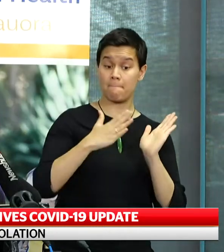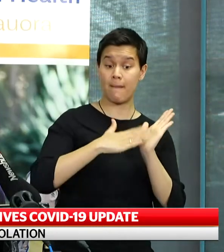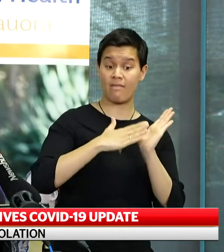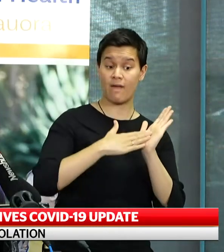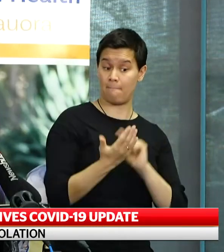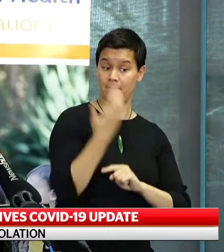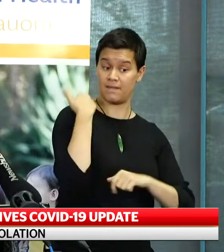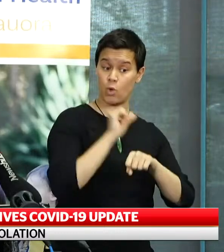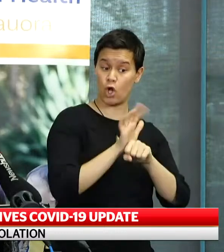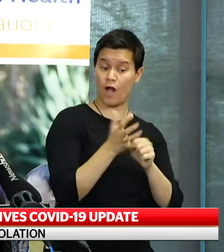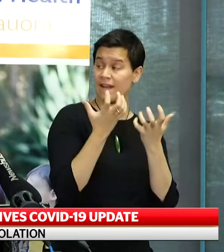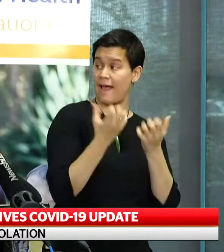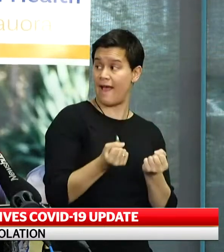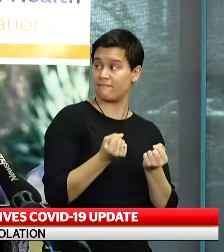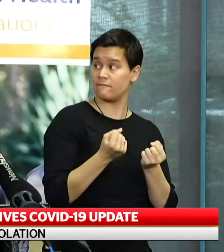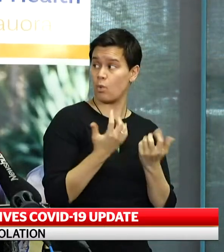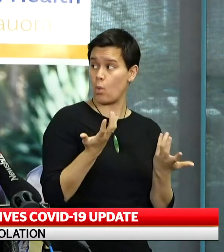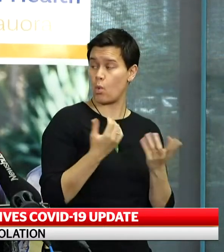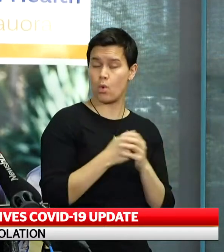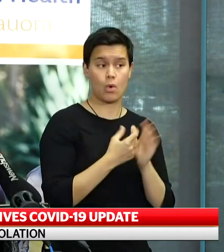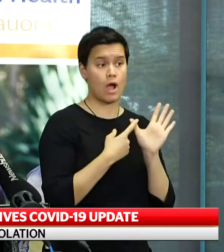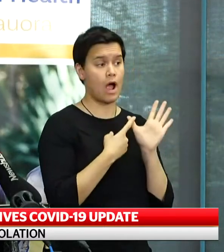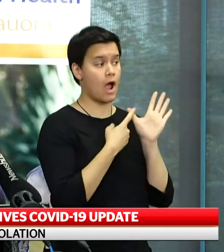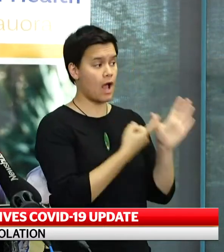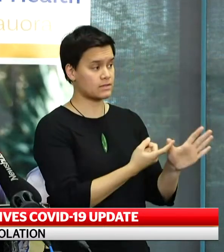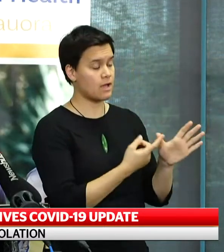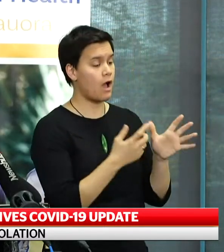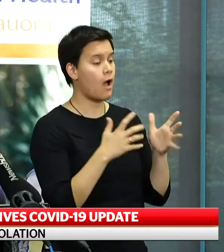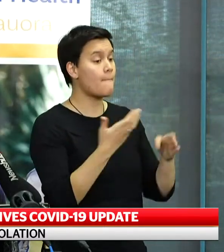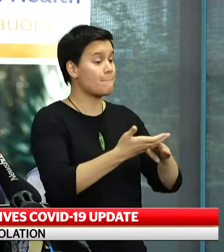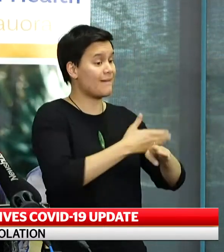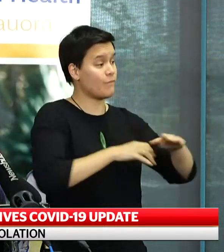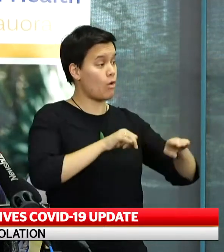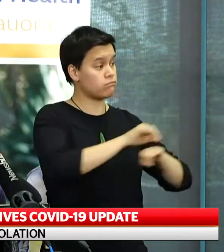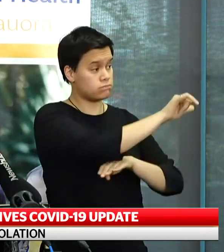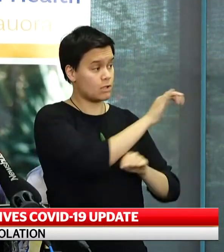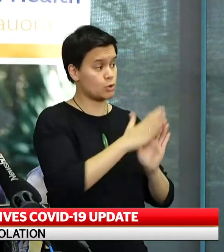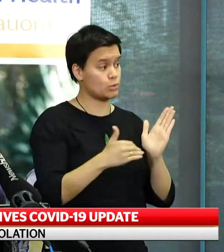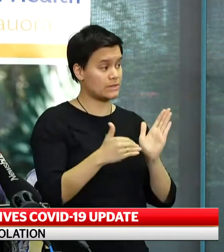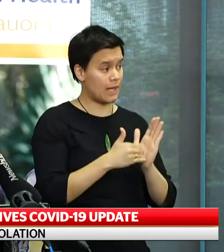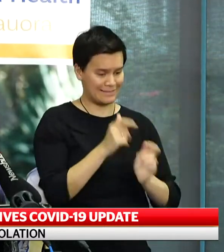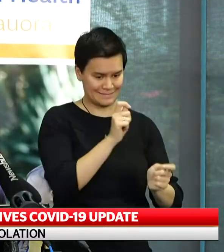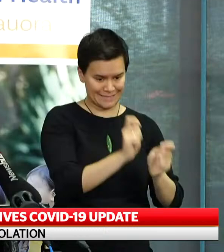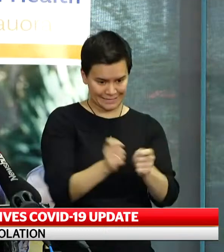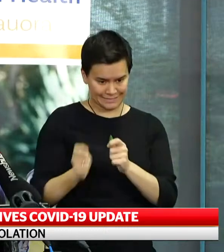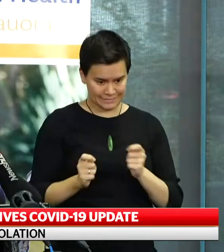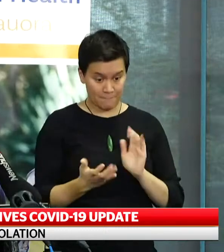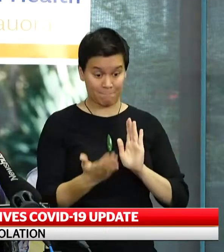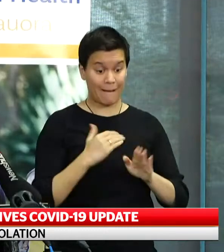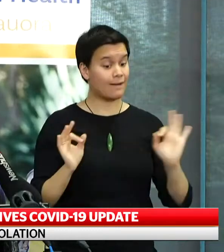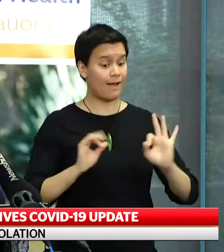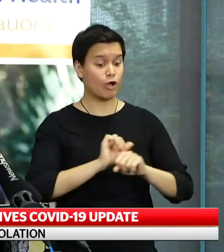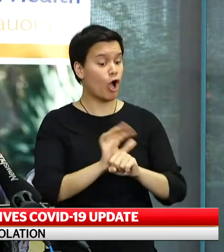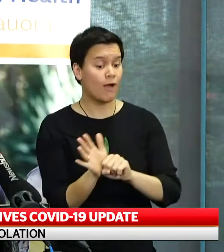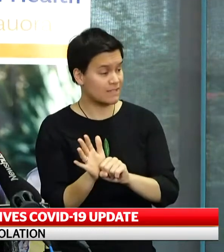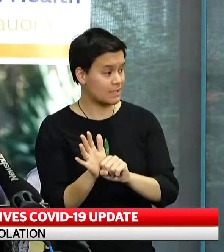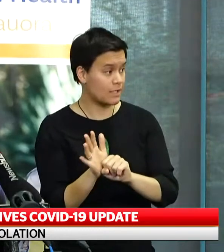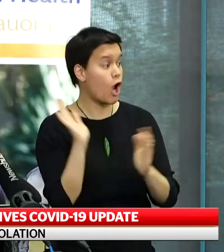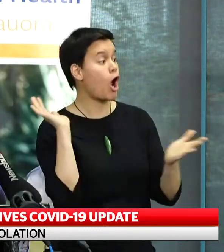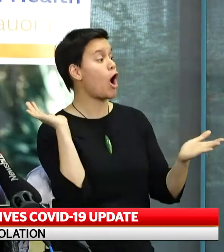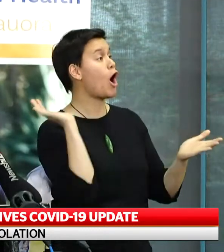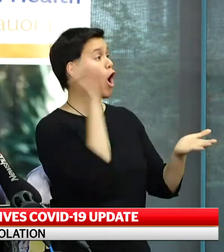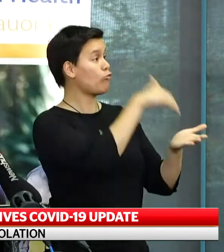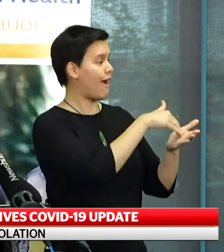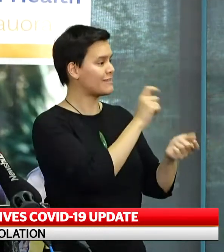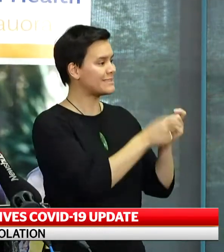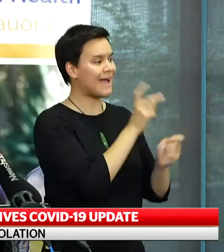of COVID-19? Yes, so all of them were tested before they left New Zealand. All were tested on arrival, and it was only this one who